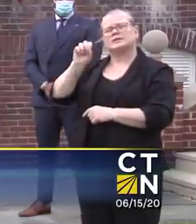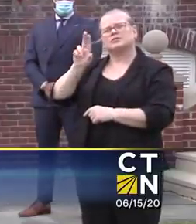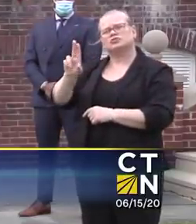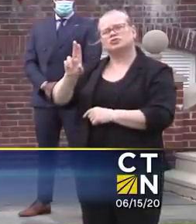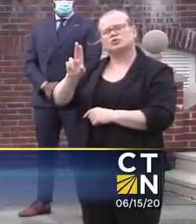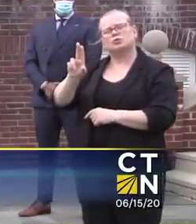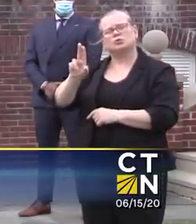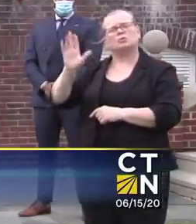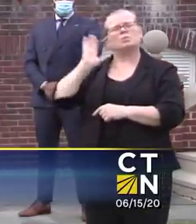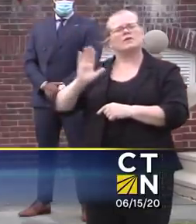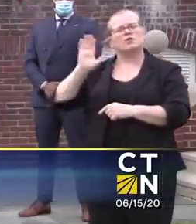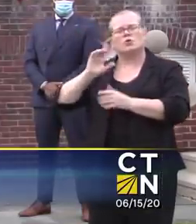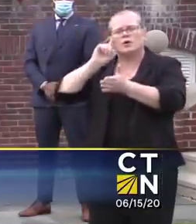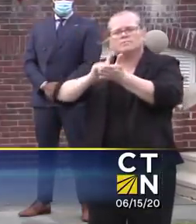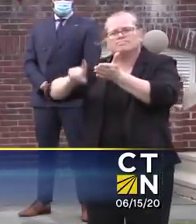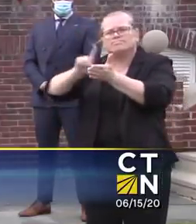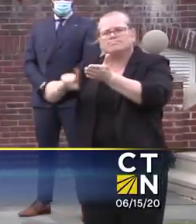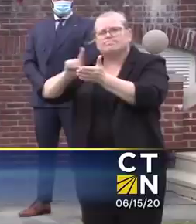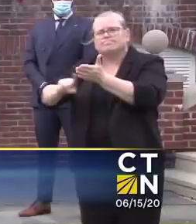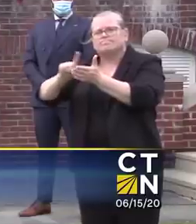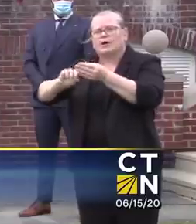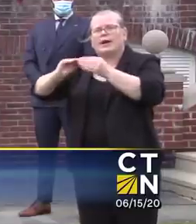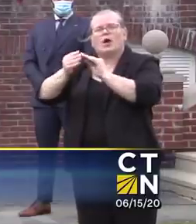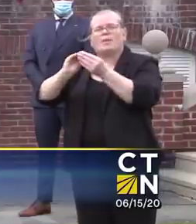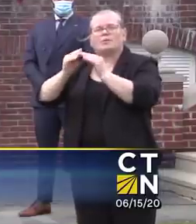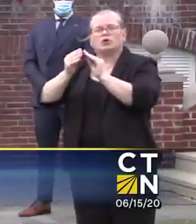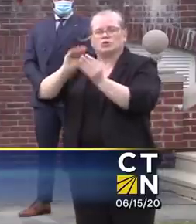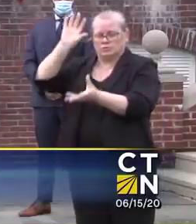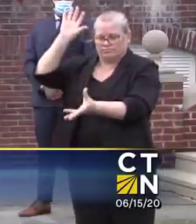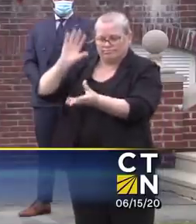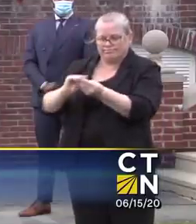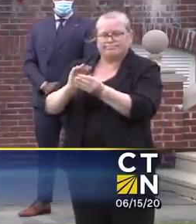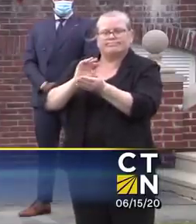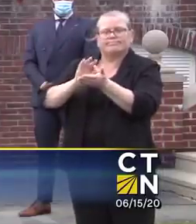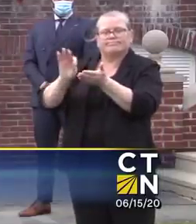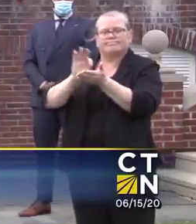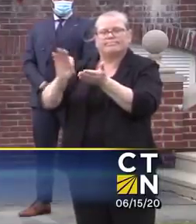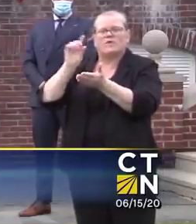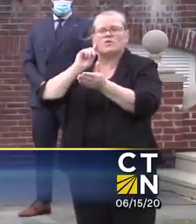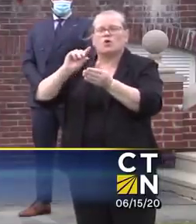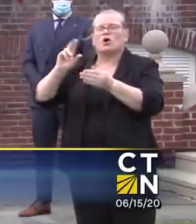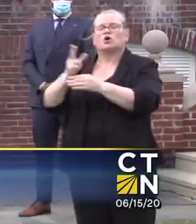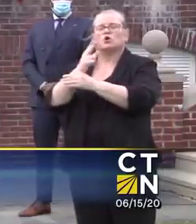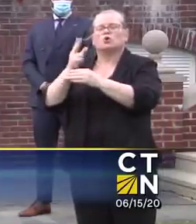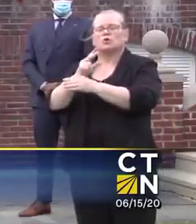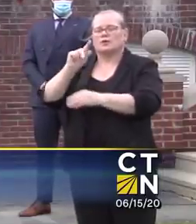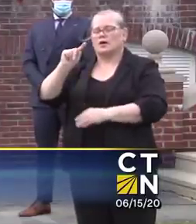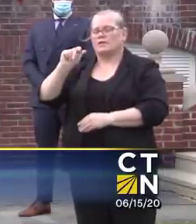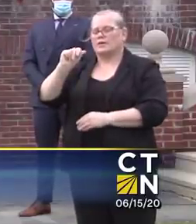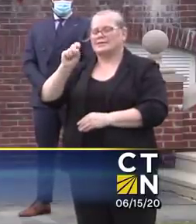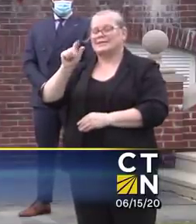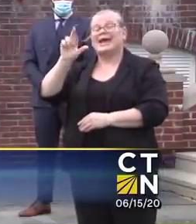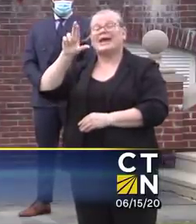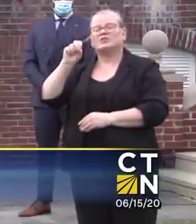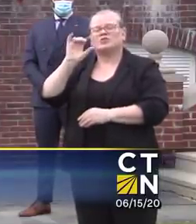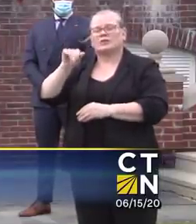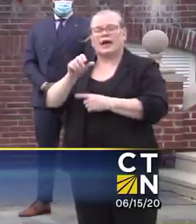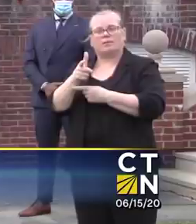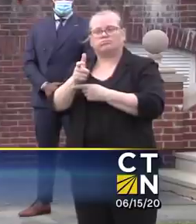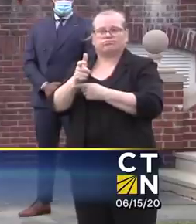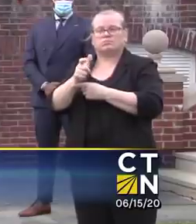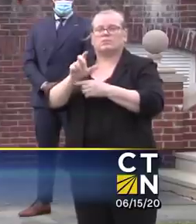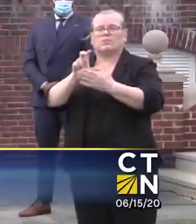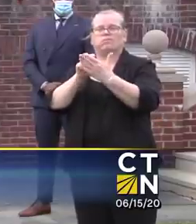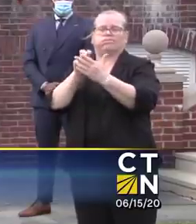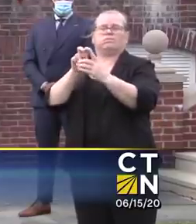Use of force with tasers. Tasers. Police officers use of tasers. I understand that was last done in 2017 based on 2016 figures,